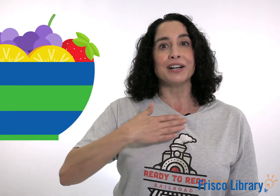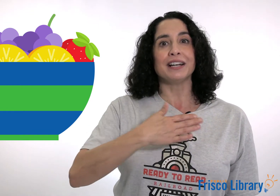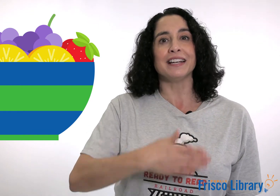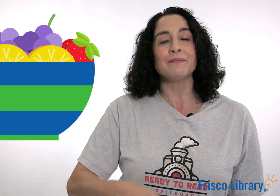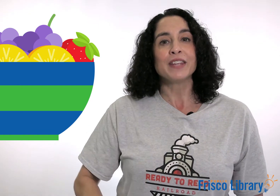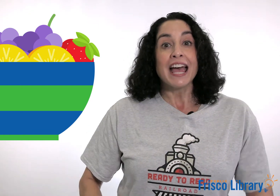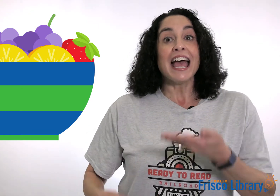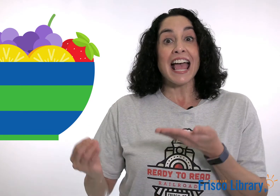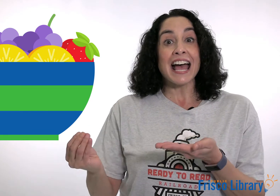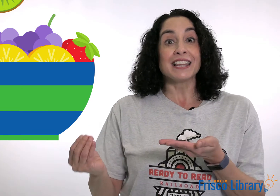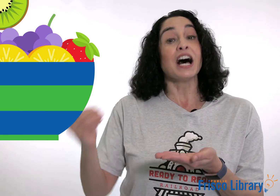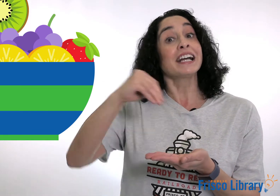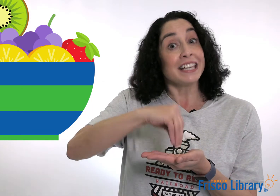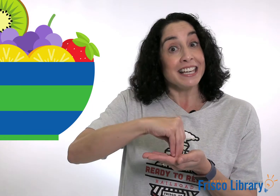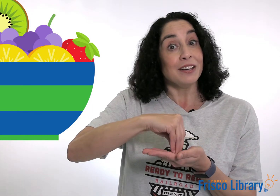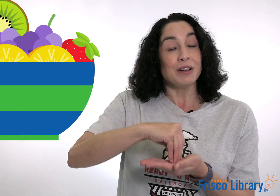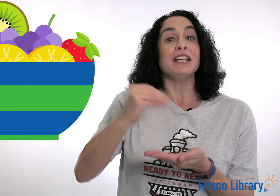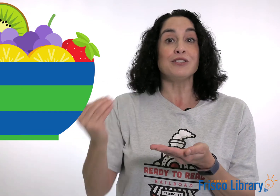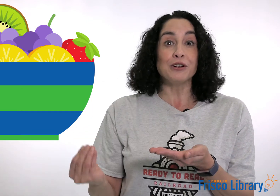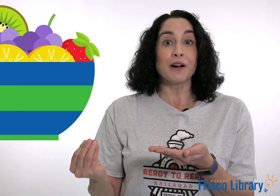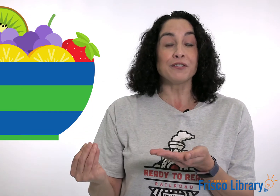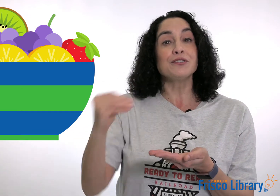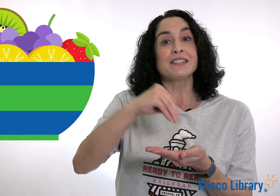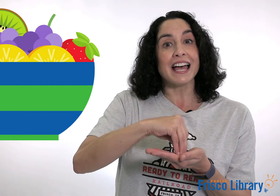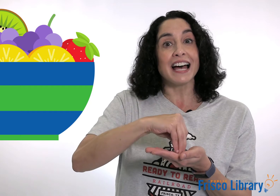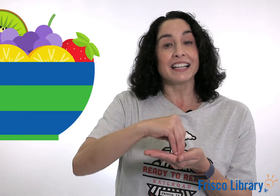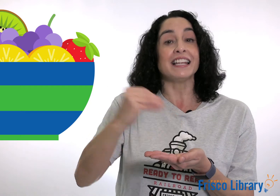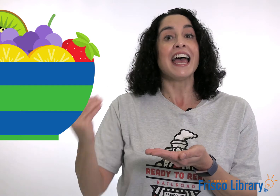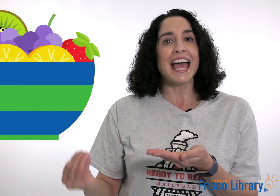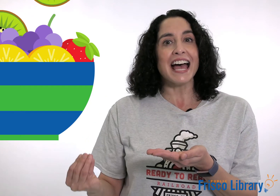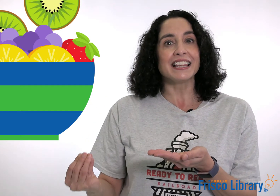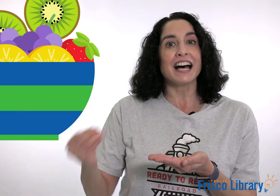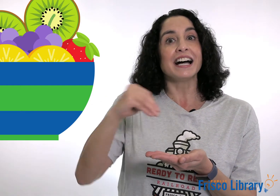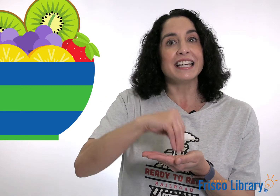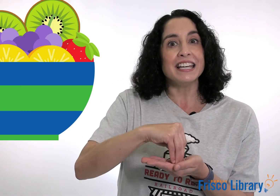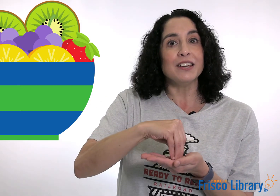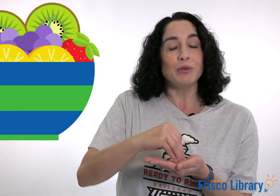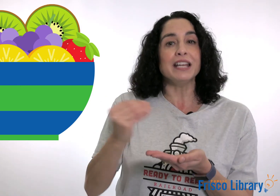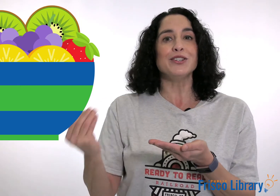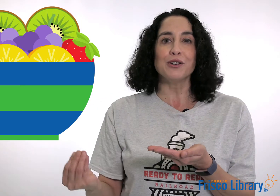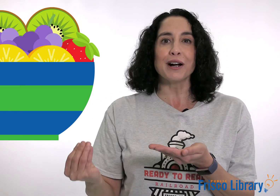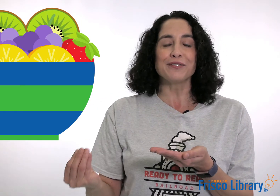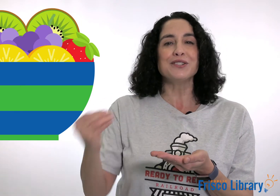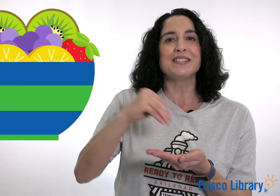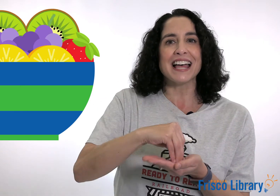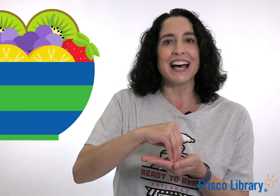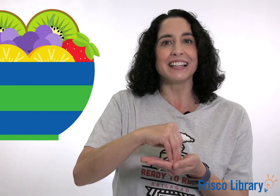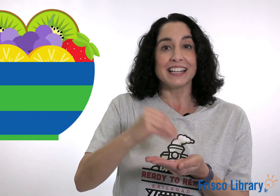add the kiwi to our fruit salad add the kiwi to our fruit salad